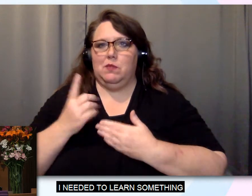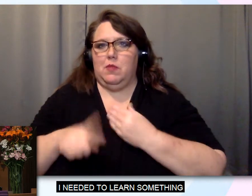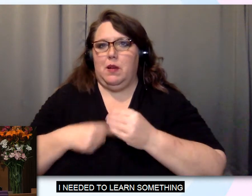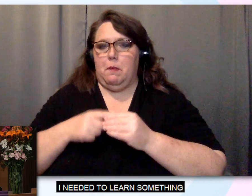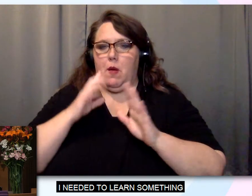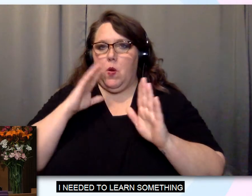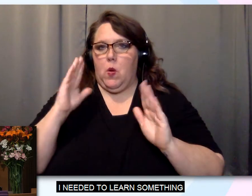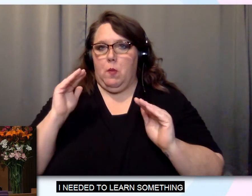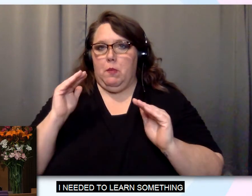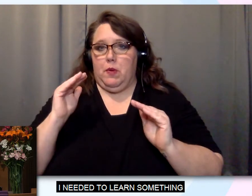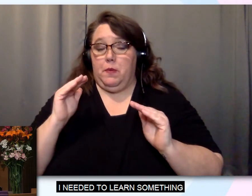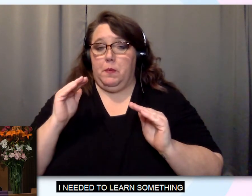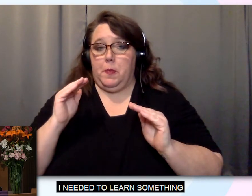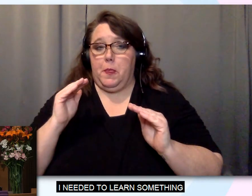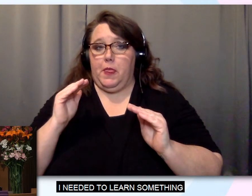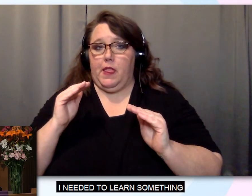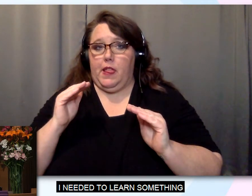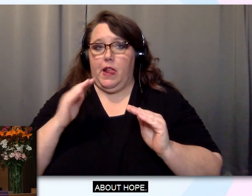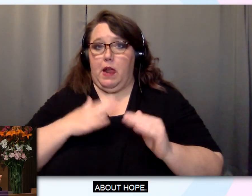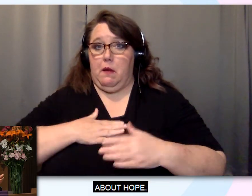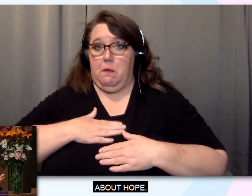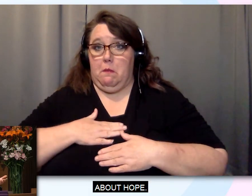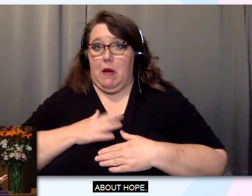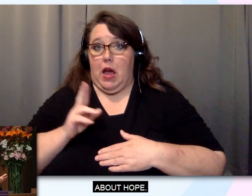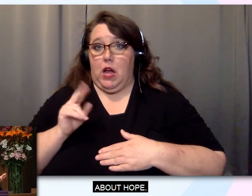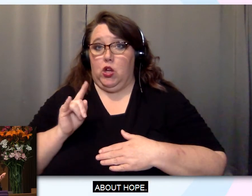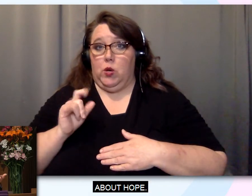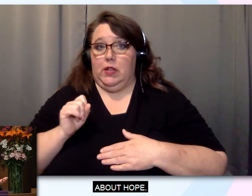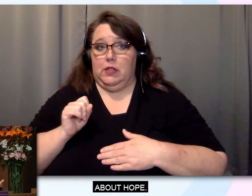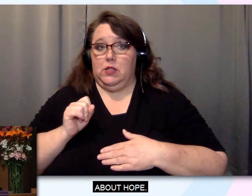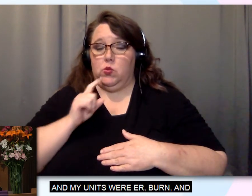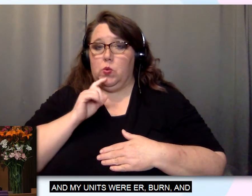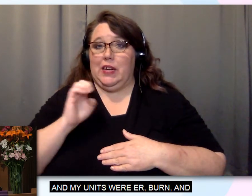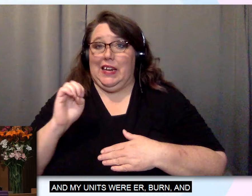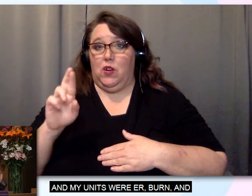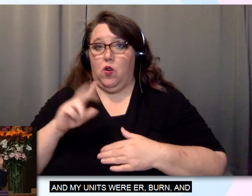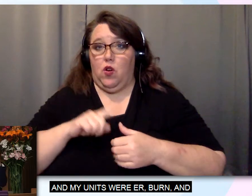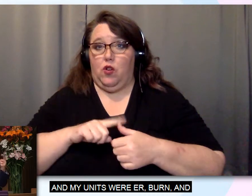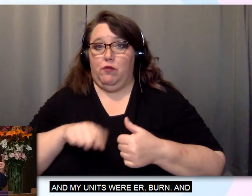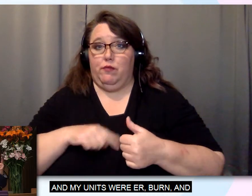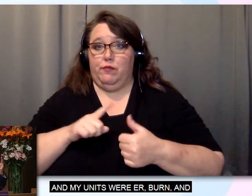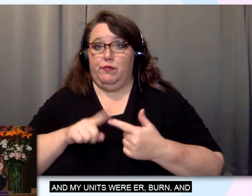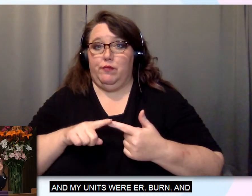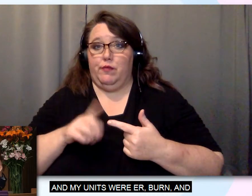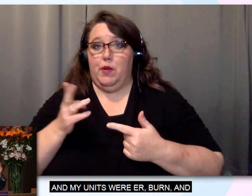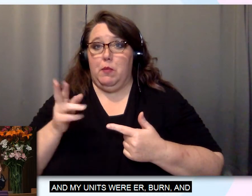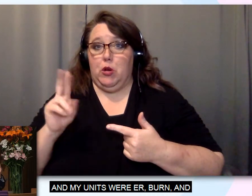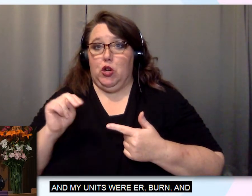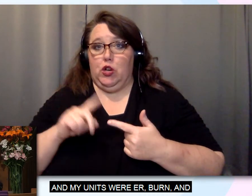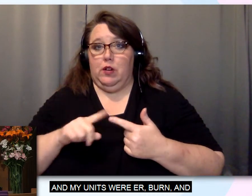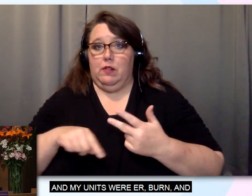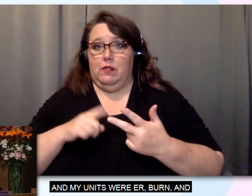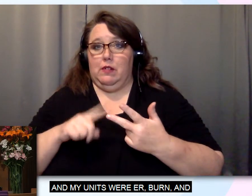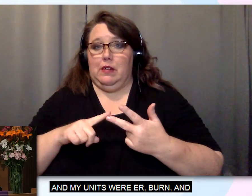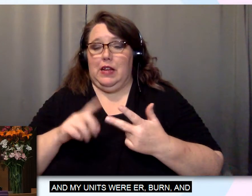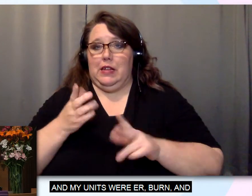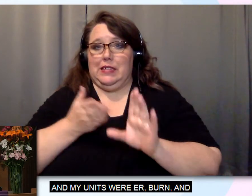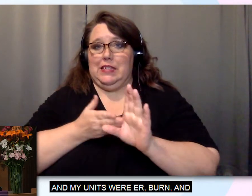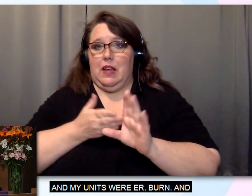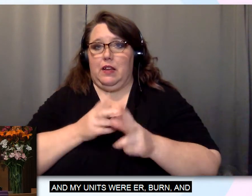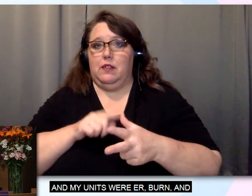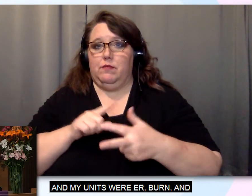to learn some about hope. And my units were ER,